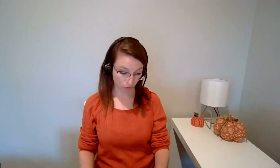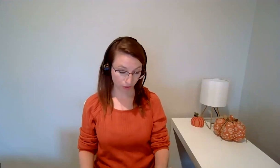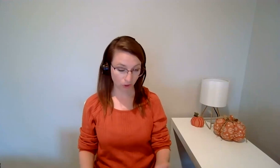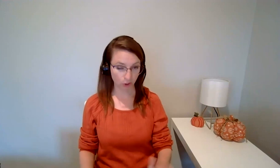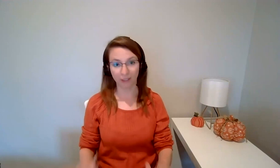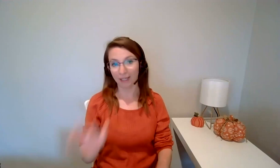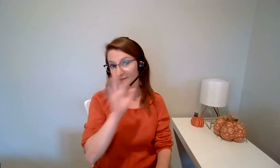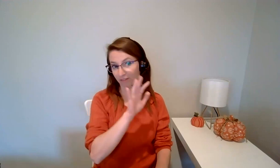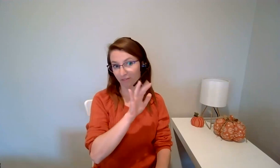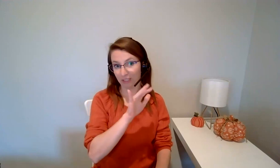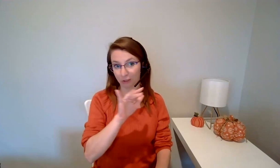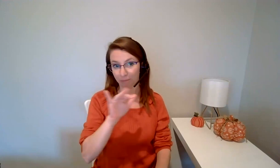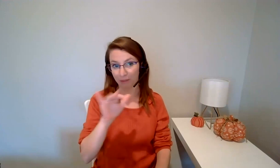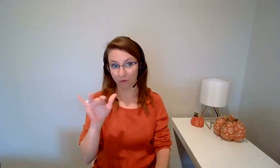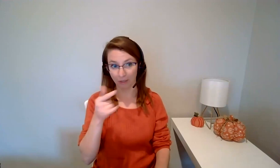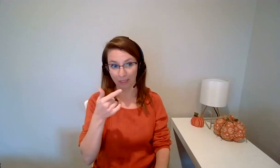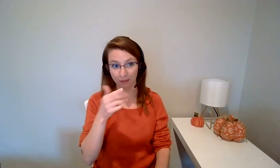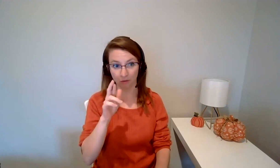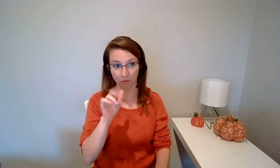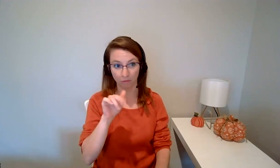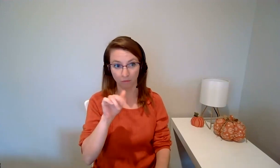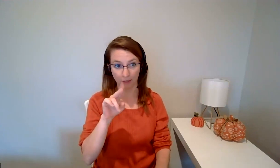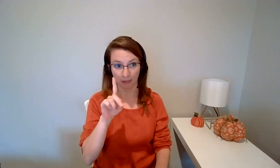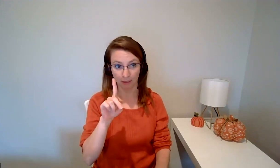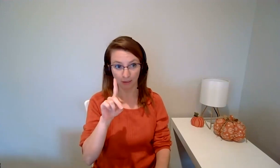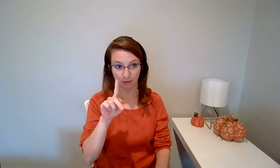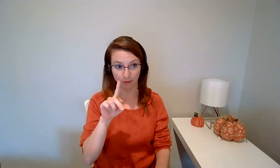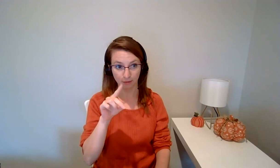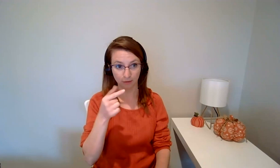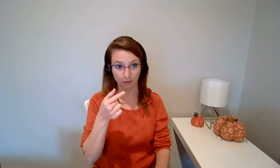Grandchildren, you're going to have to finger spell grand. So